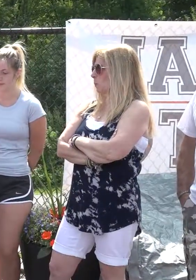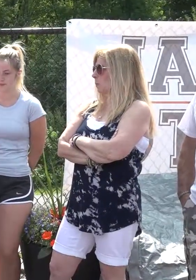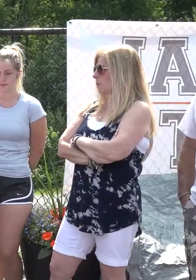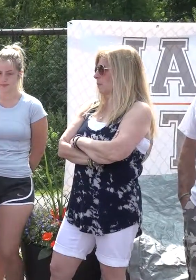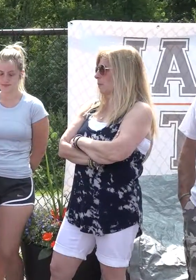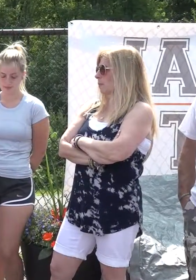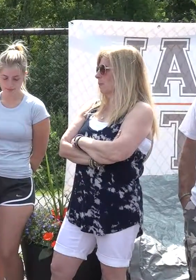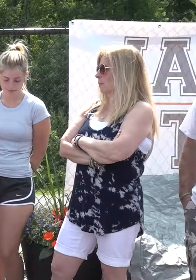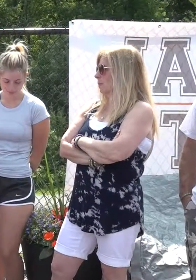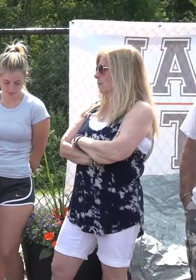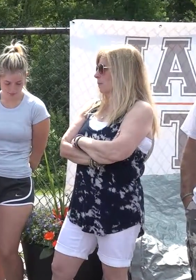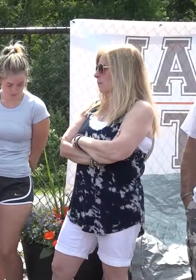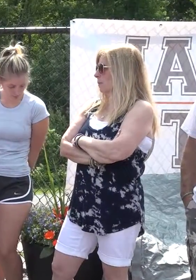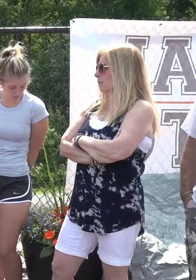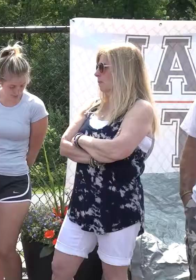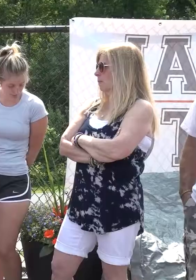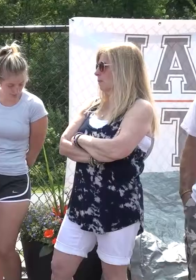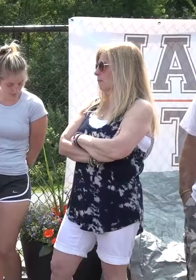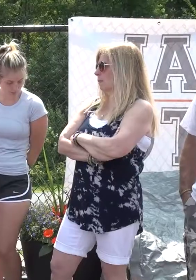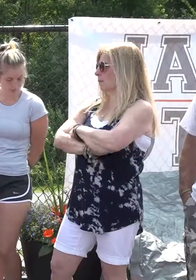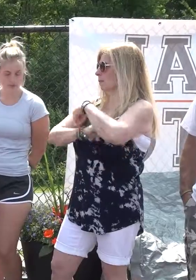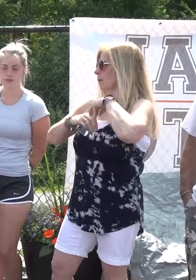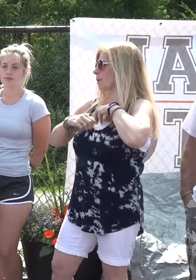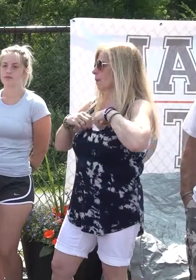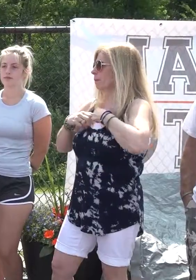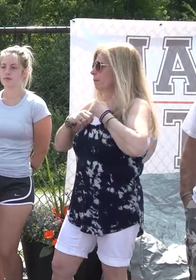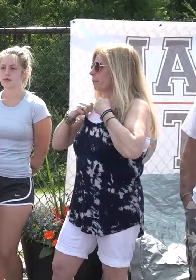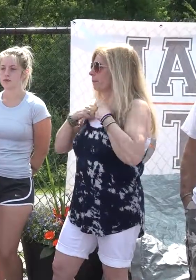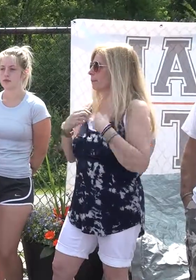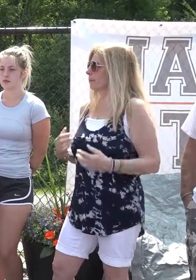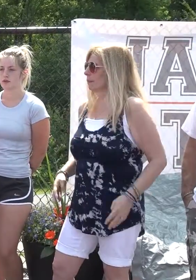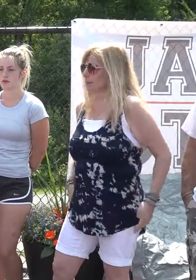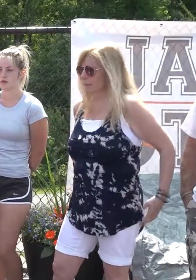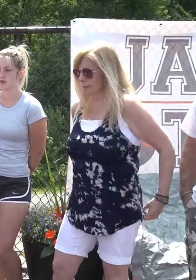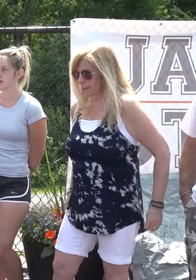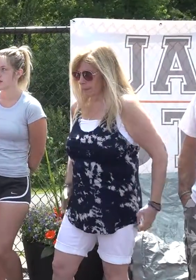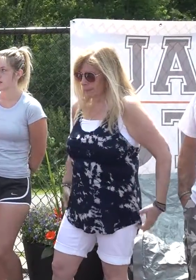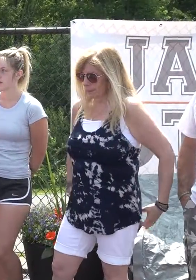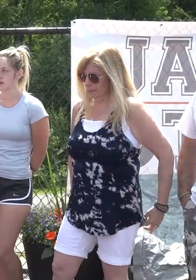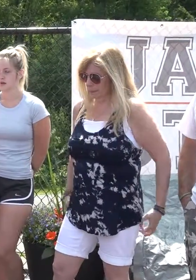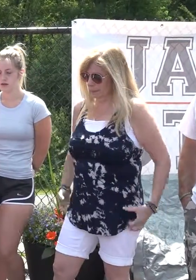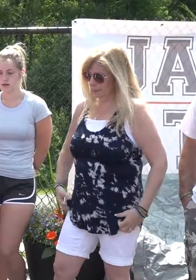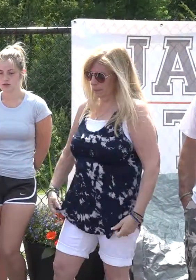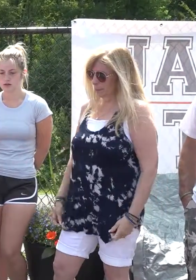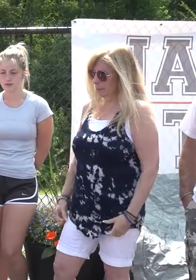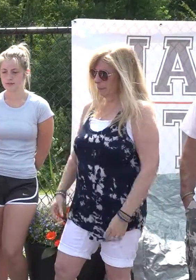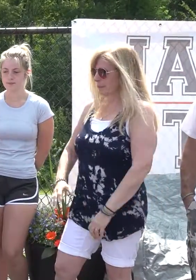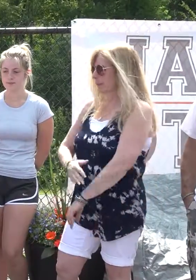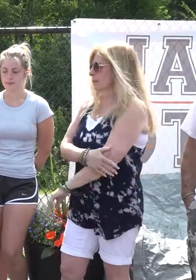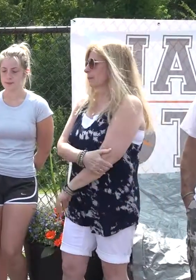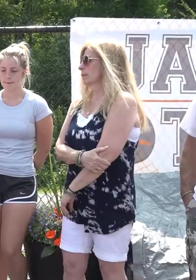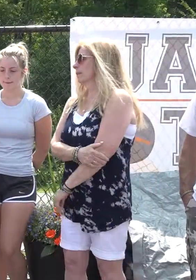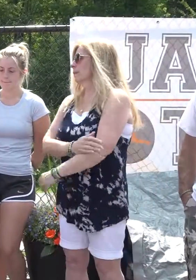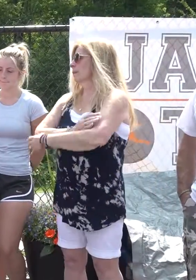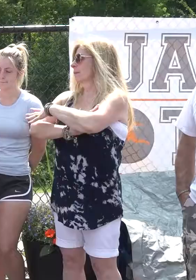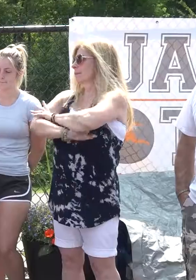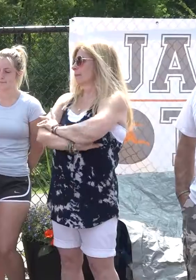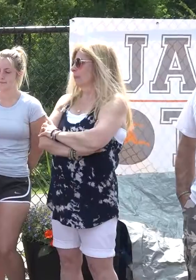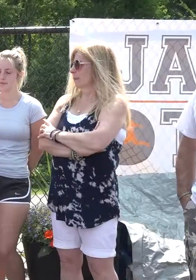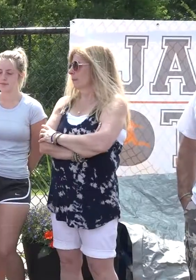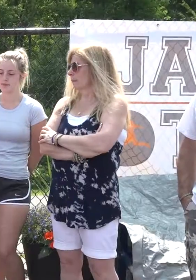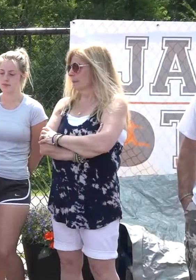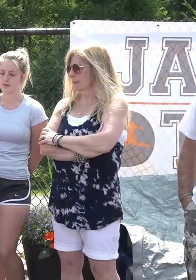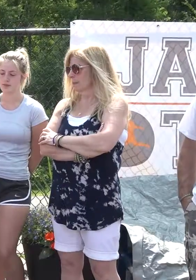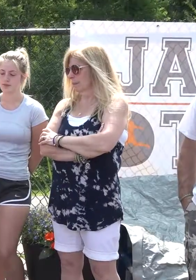And he loved the idea. As we were looking into things, it came up that the bench should also be for PJ Ferrier, Jake's friend and another football player